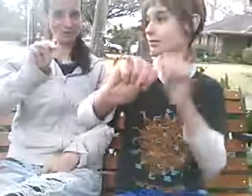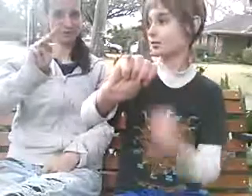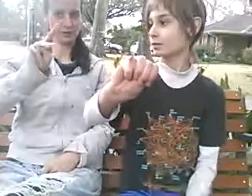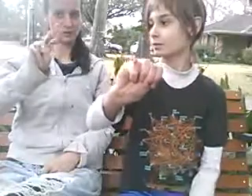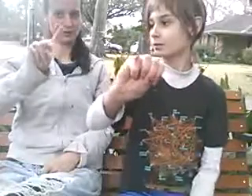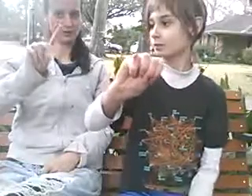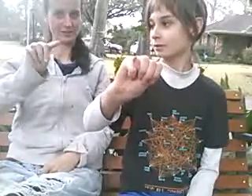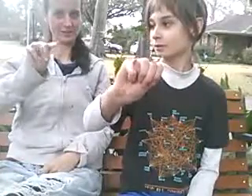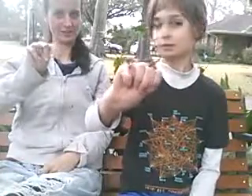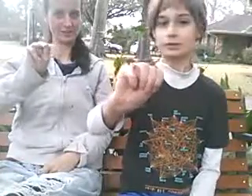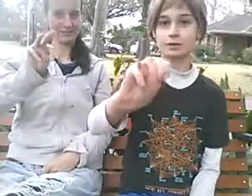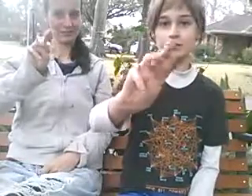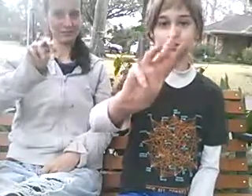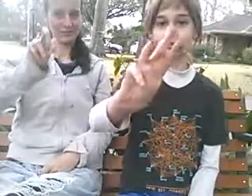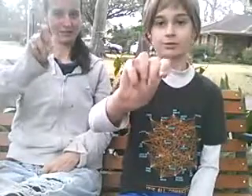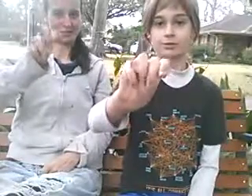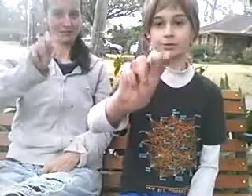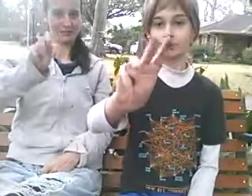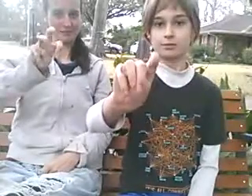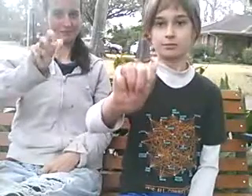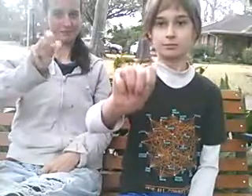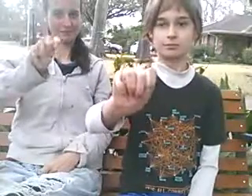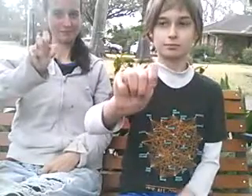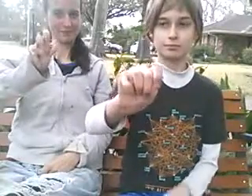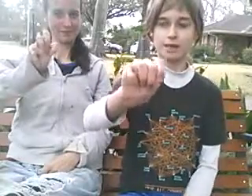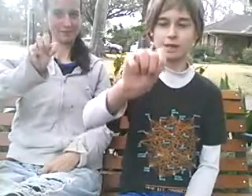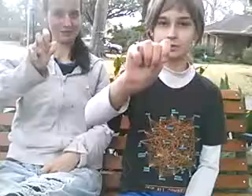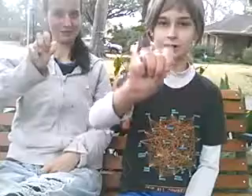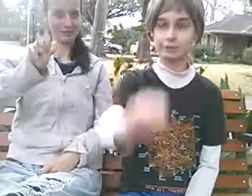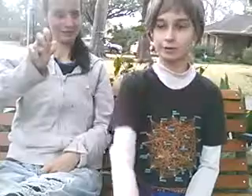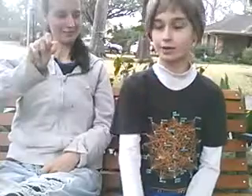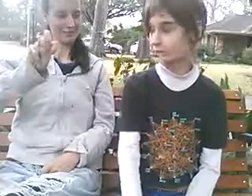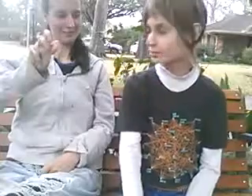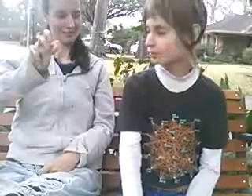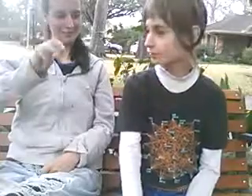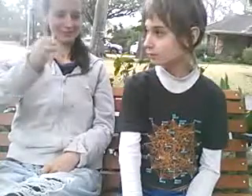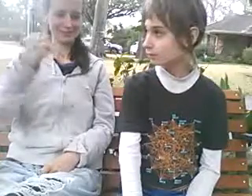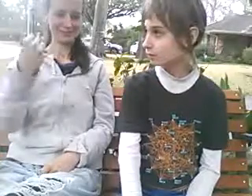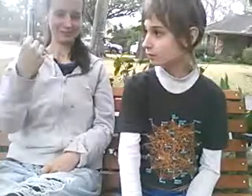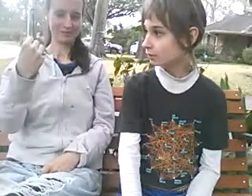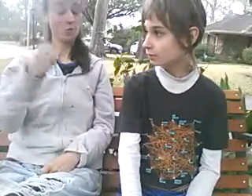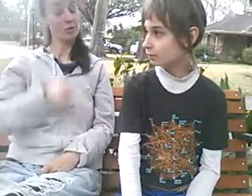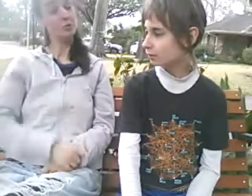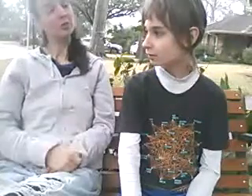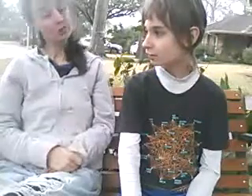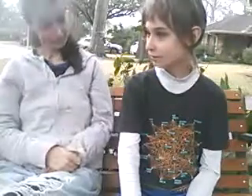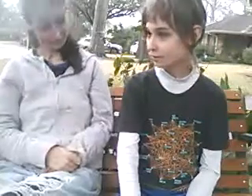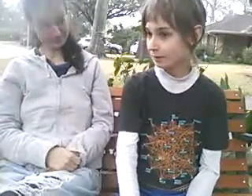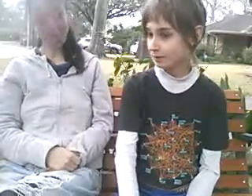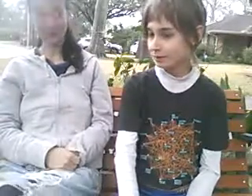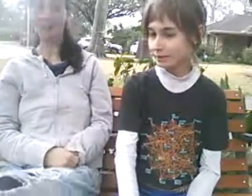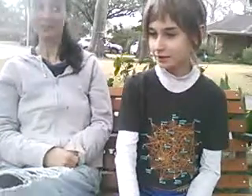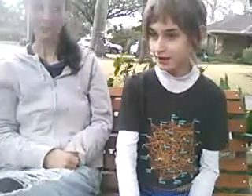1, 2, 3 fingers. 3 humps. M does not have 3 humps. When you do a cursive M, it is. It has